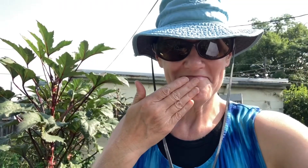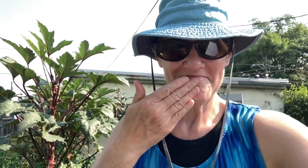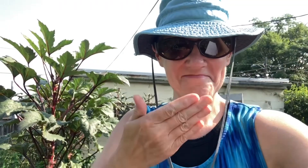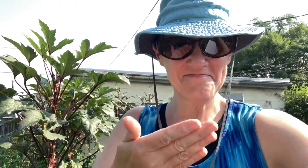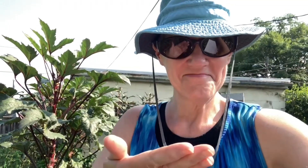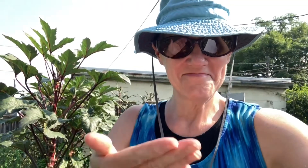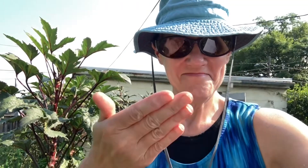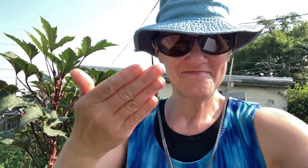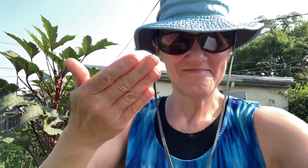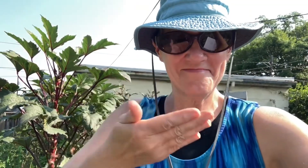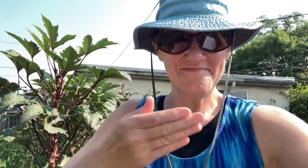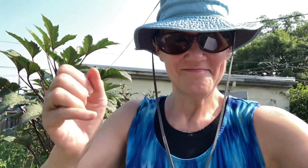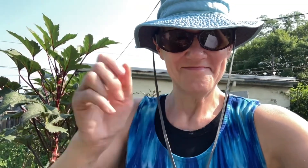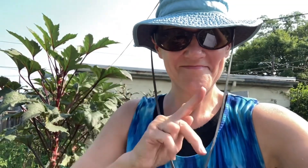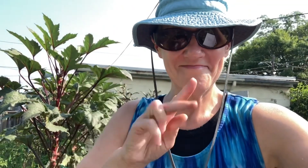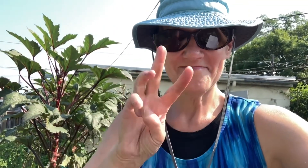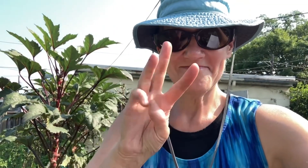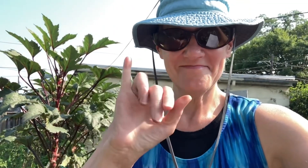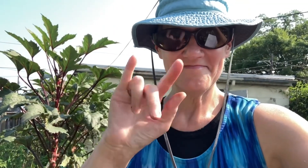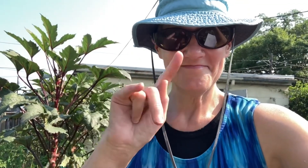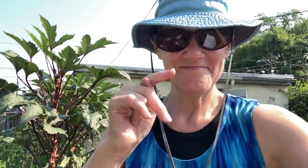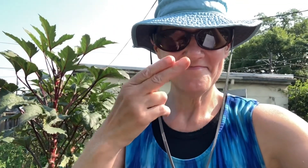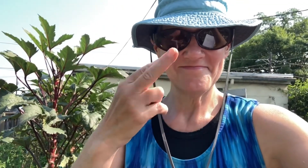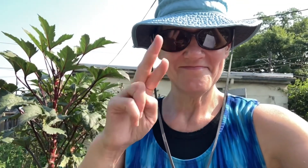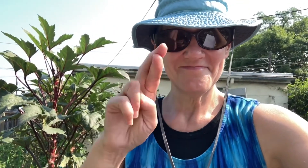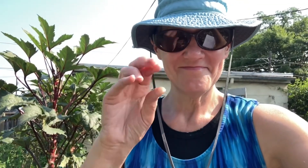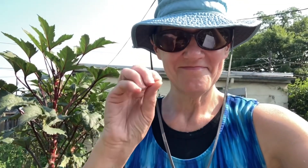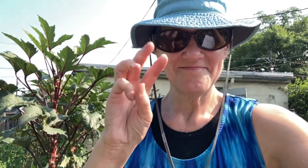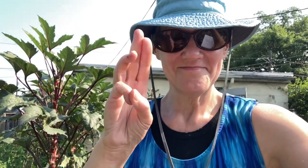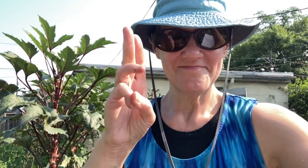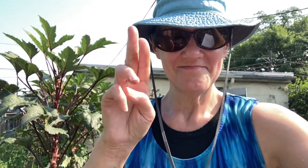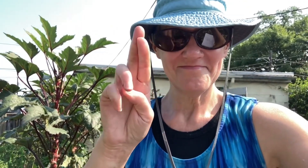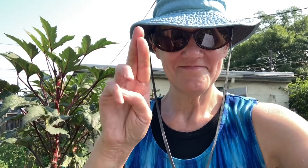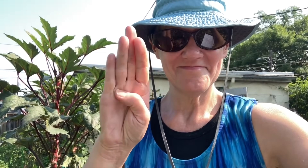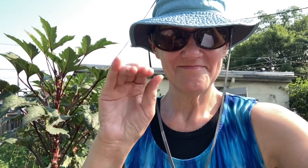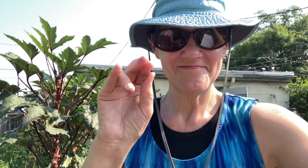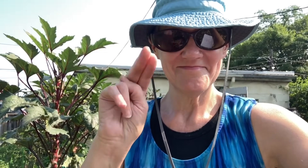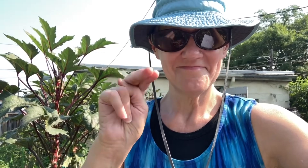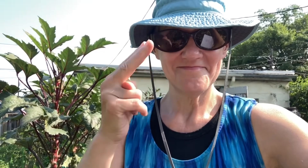Good morning and welcome back to Withrow Urban Homestead.